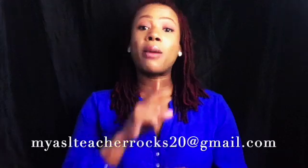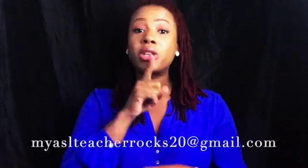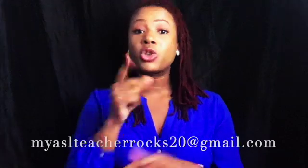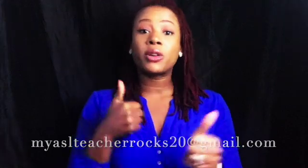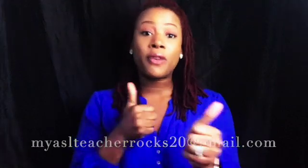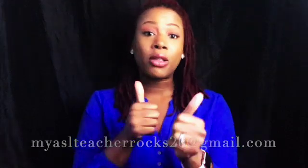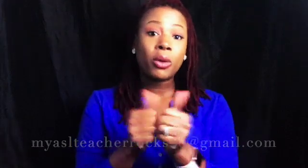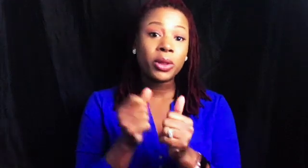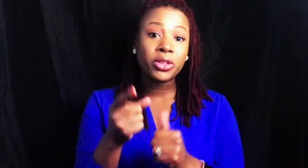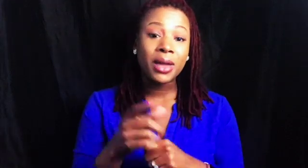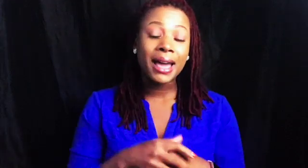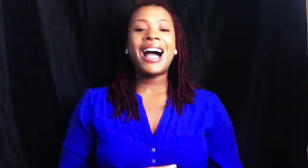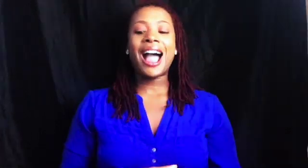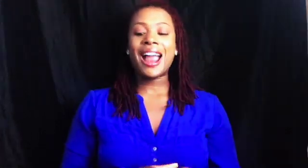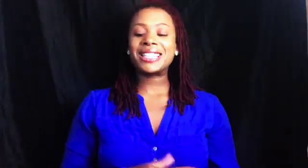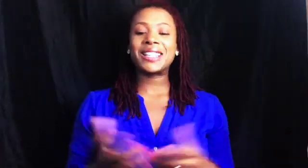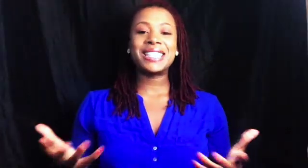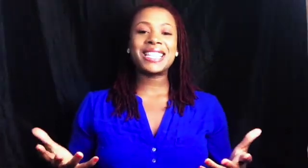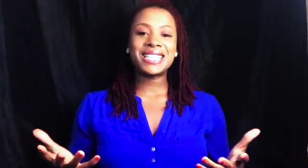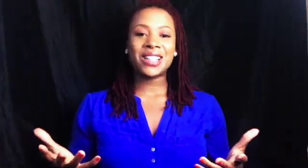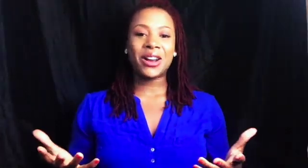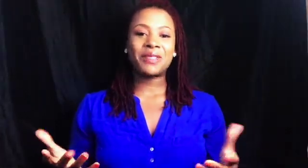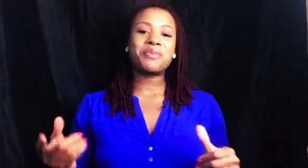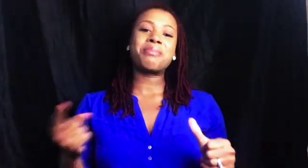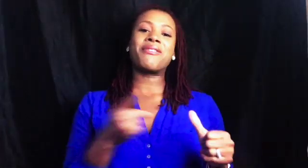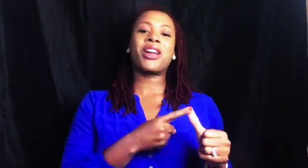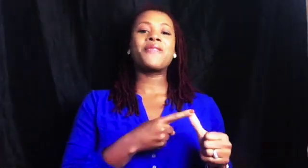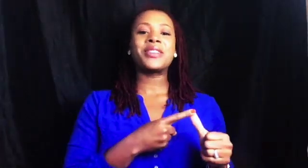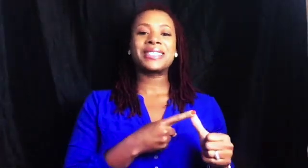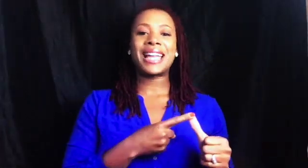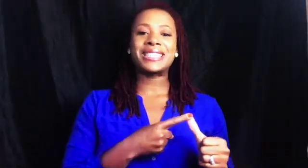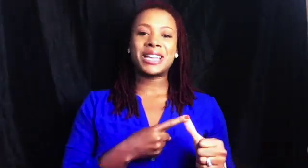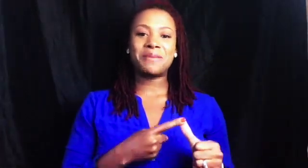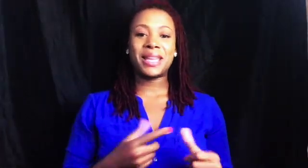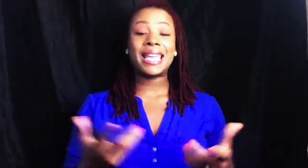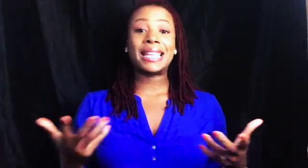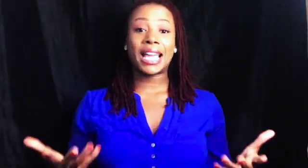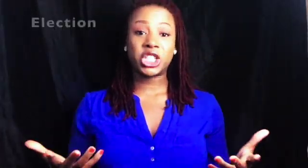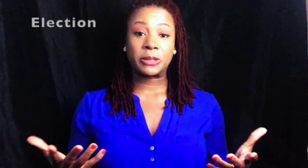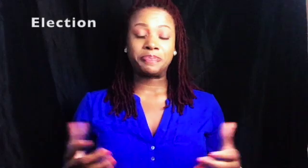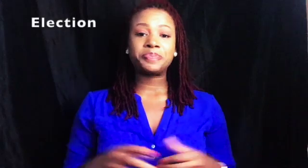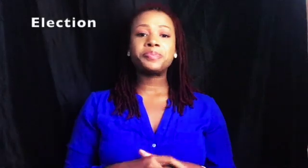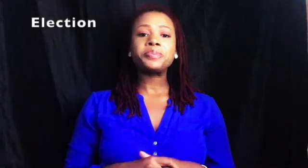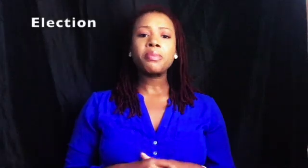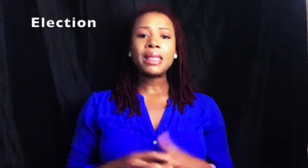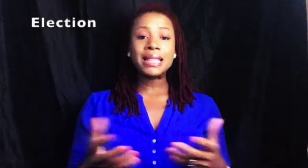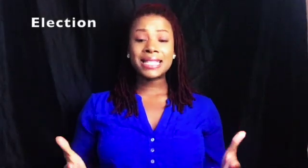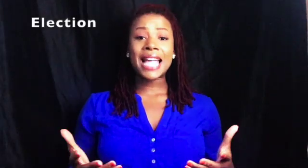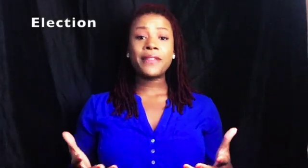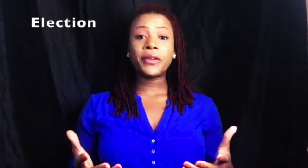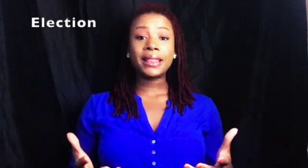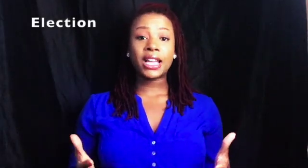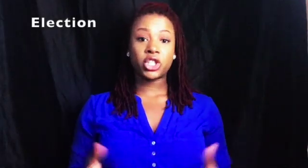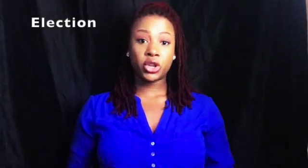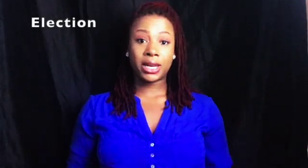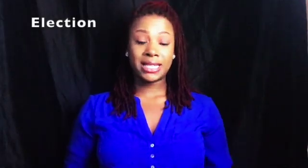sure to follow up with you guys. All right, so let's get started. My very first sign is going to be election. The sign for election, you're going to take